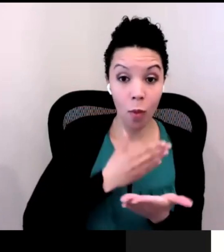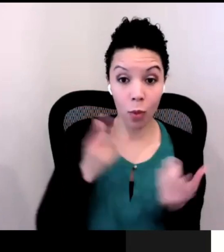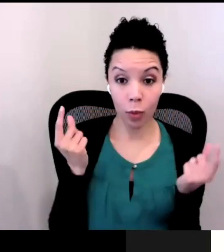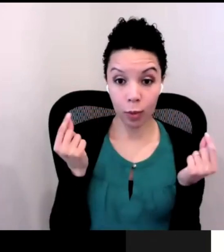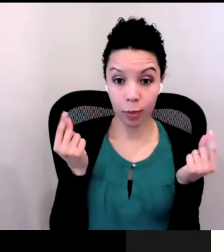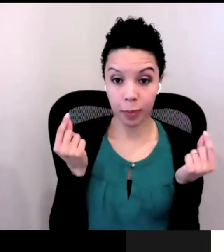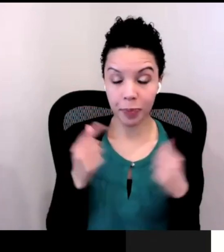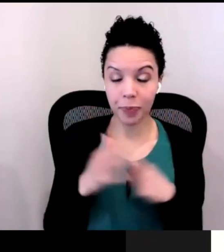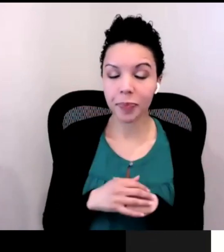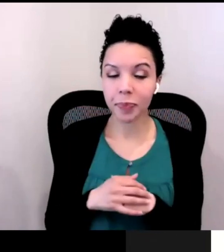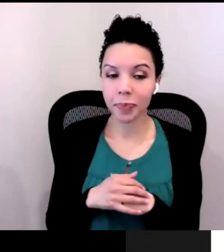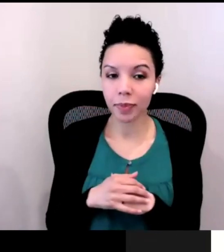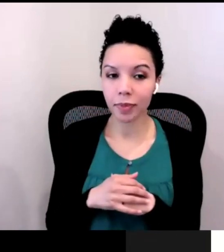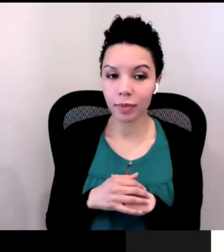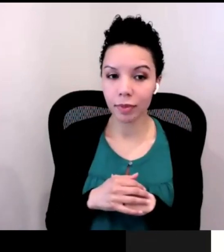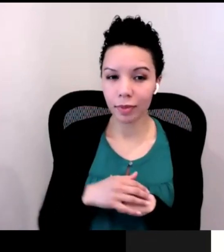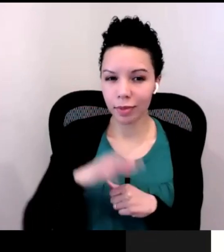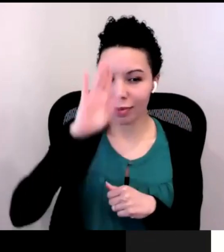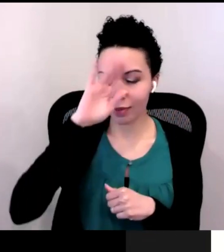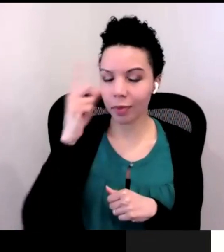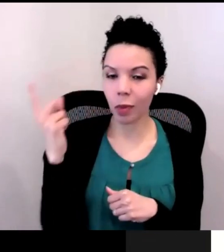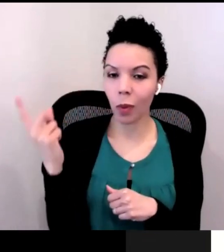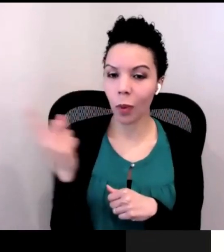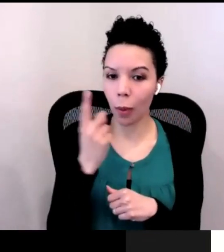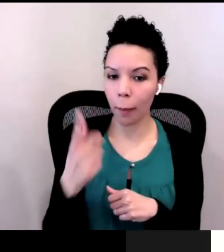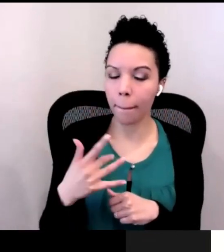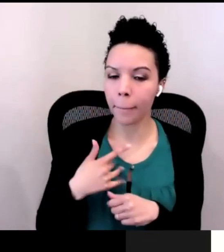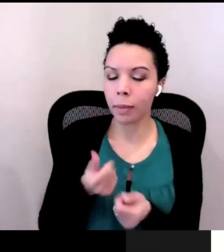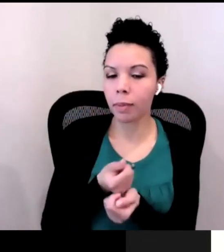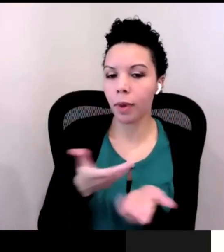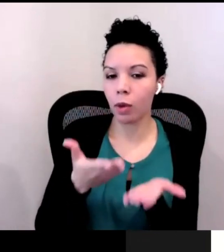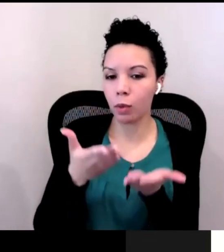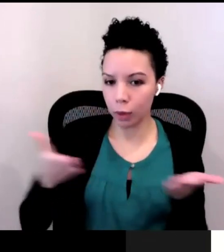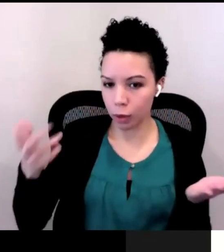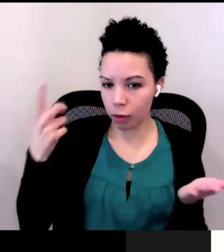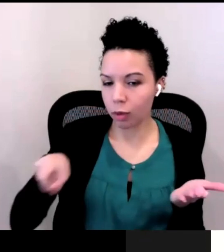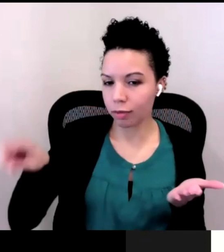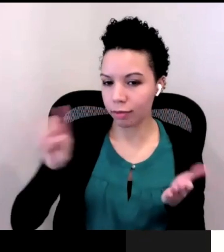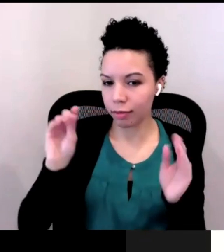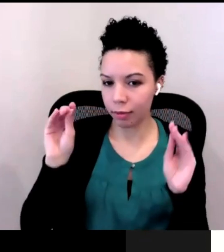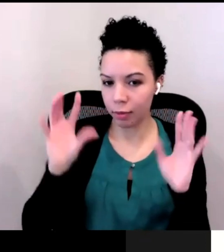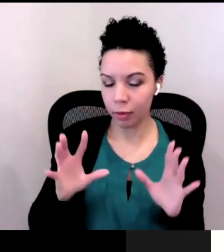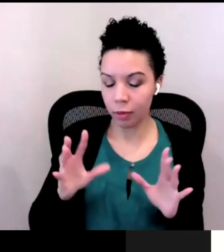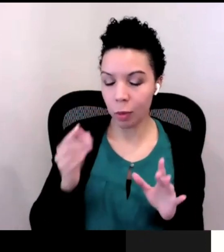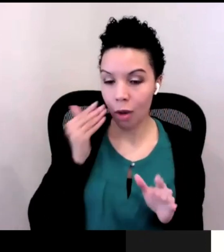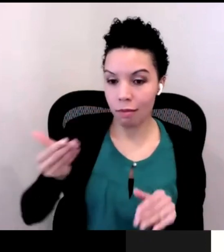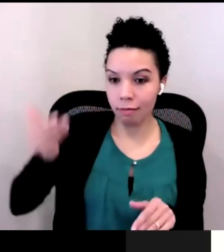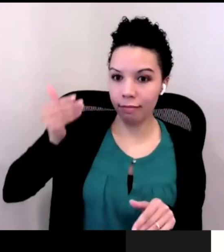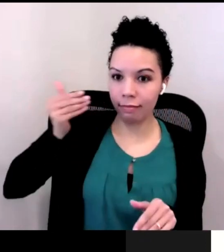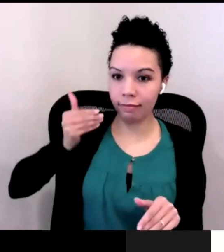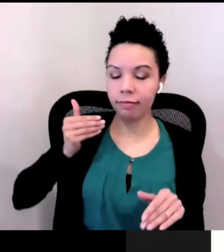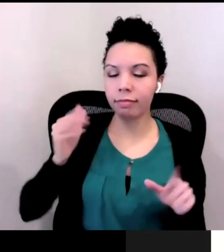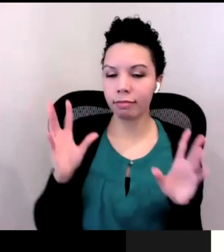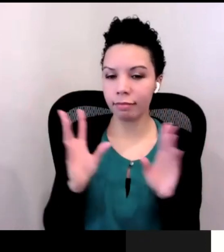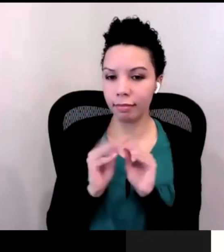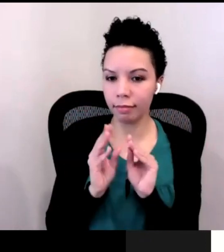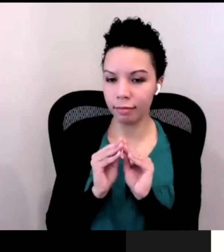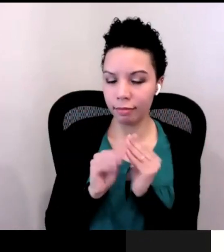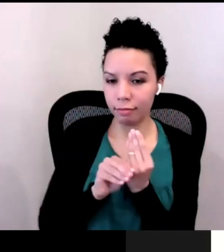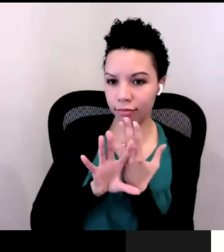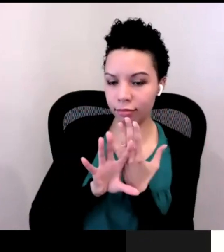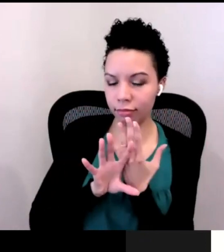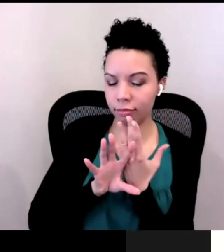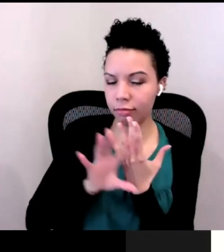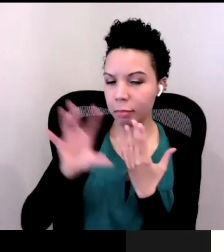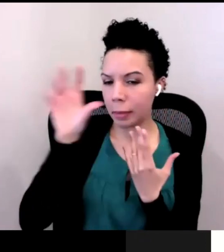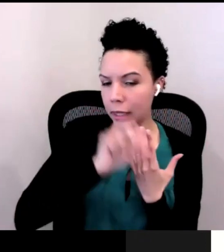to, as we always do, pass along some resources first to the teachers. If you missed our previous sessions, actually quickly, show of